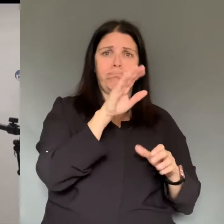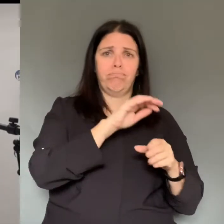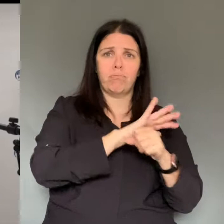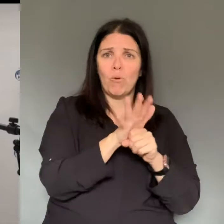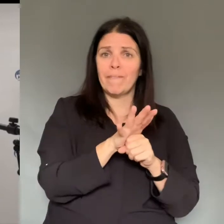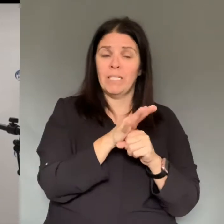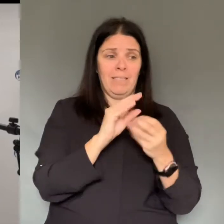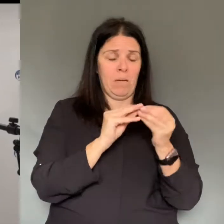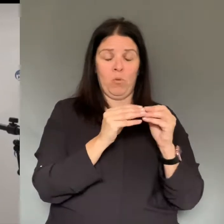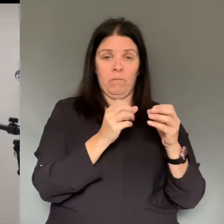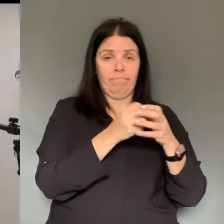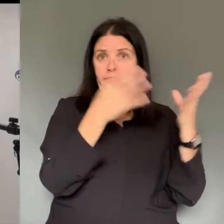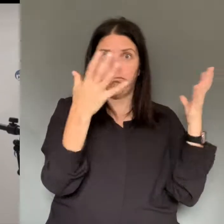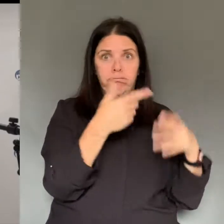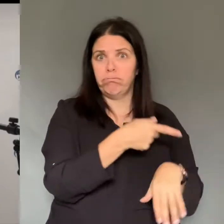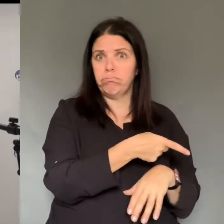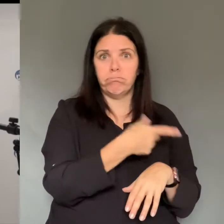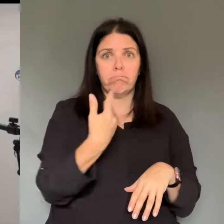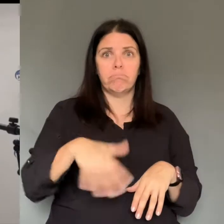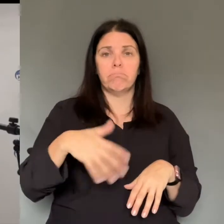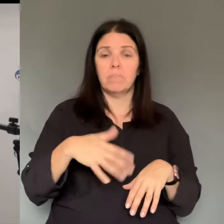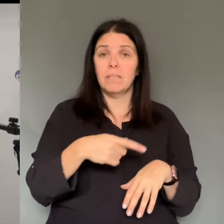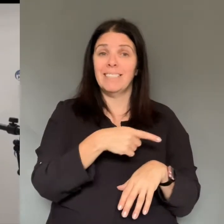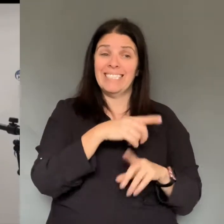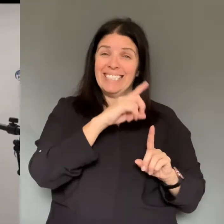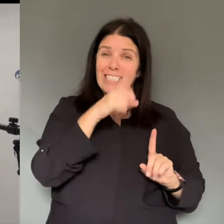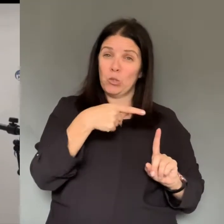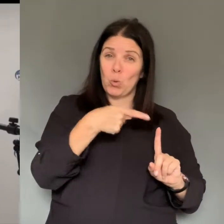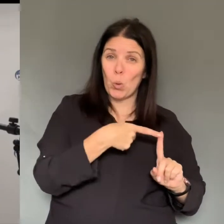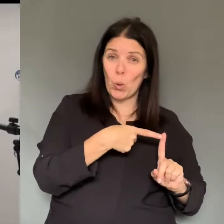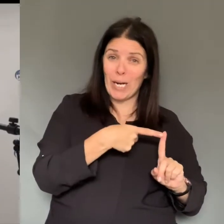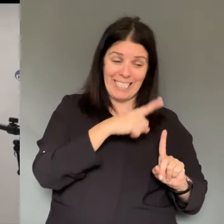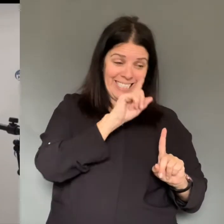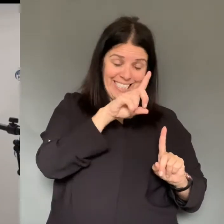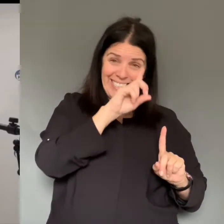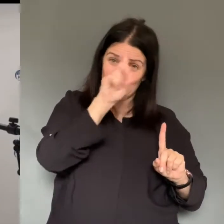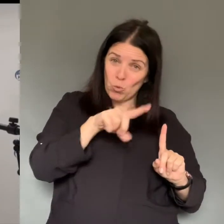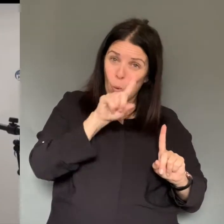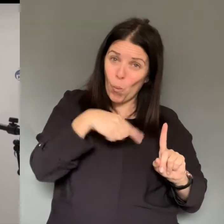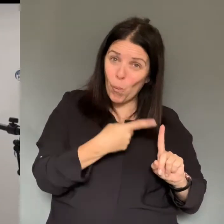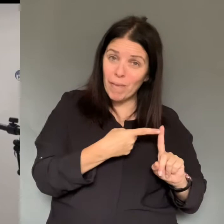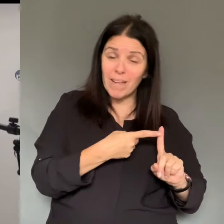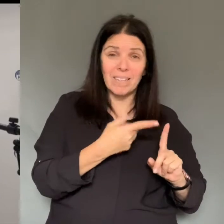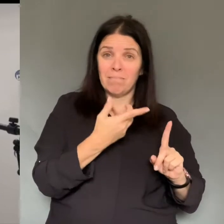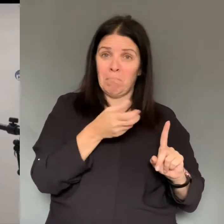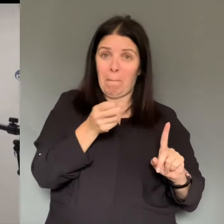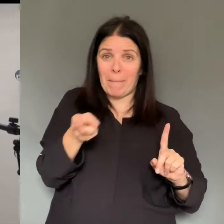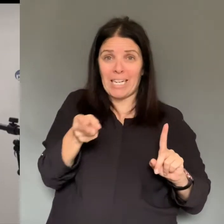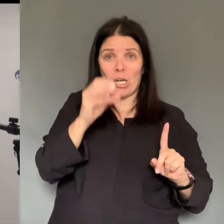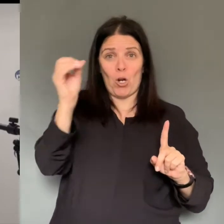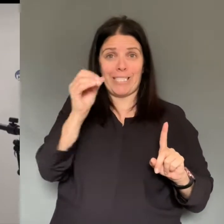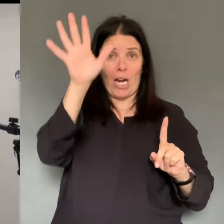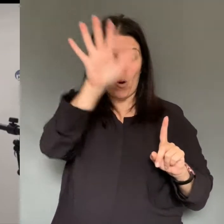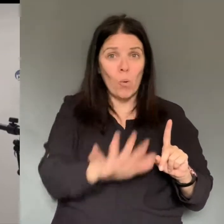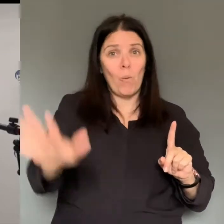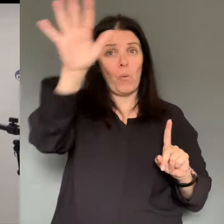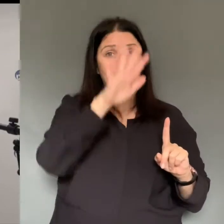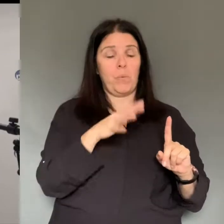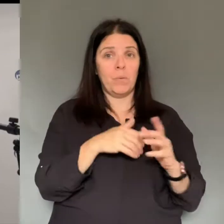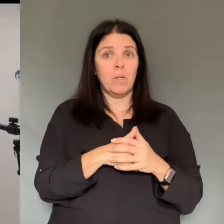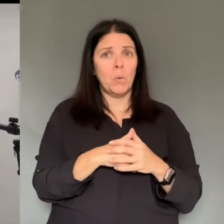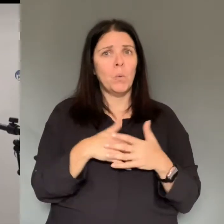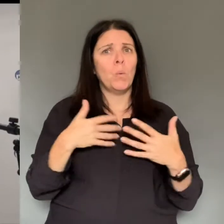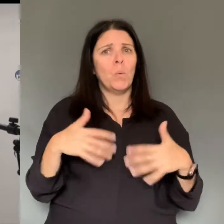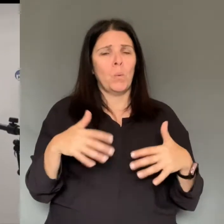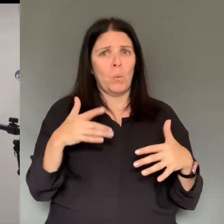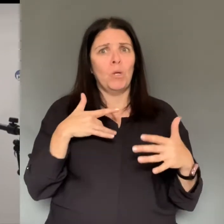becoming a hotspot for COVID-19 as the number of cases continue to rise. And in Detroit, the number of cases is more than the number of